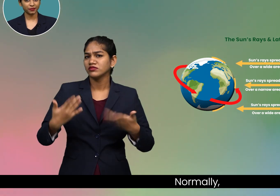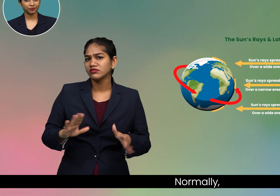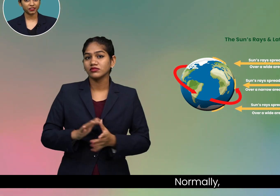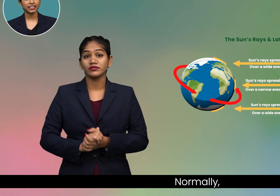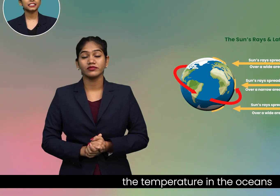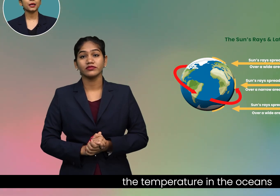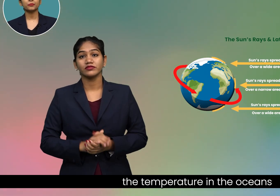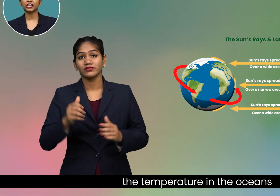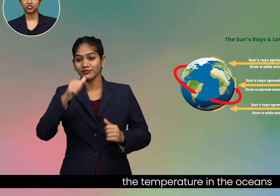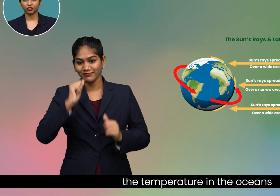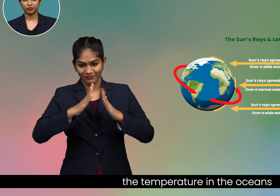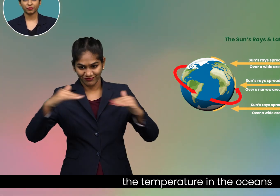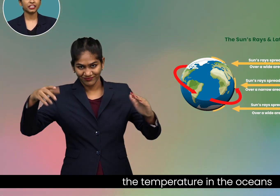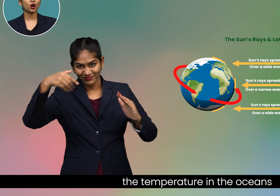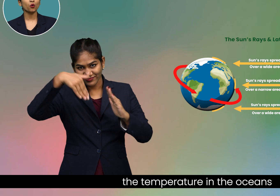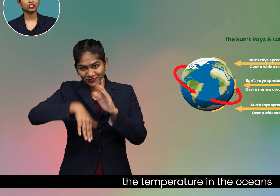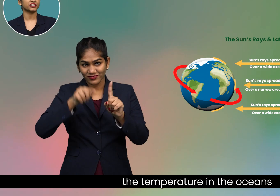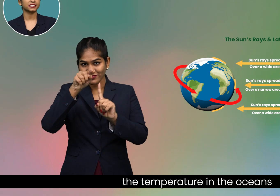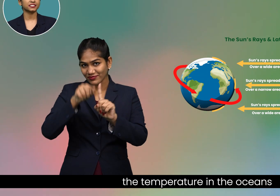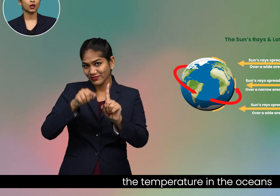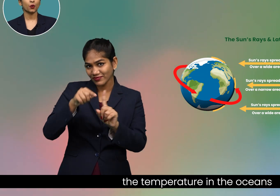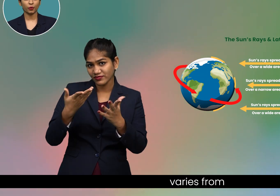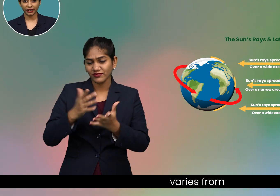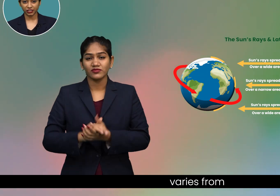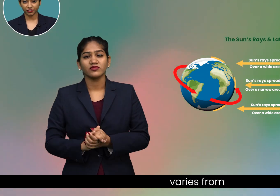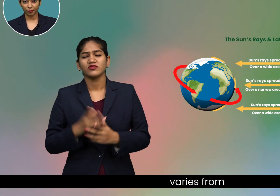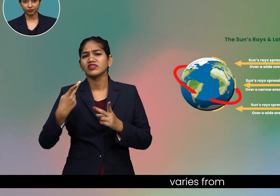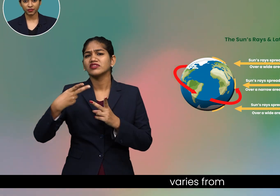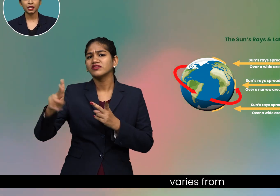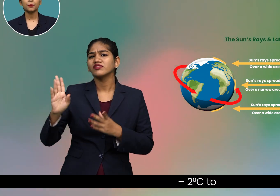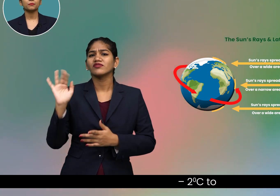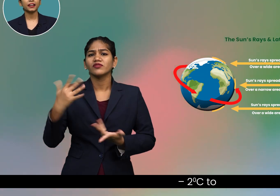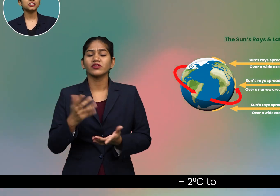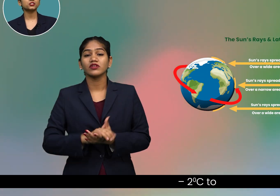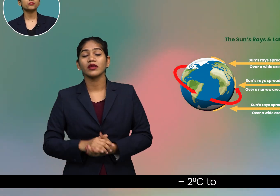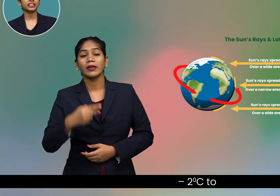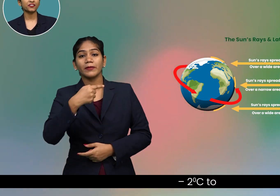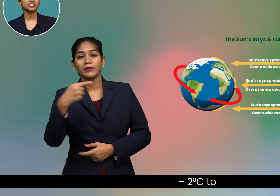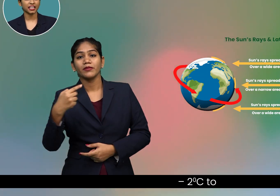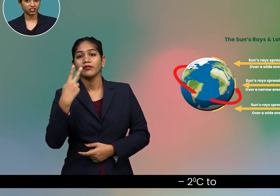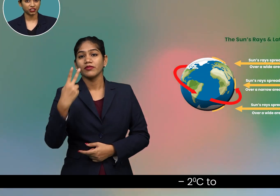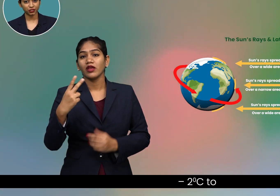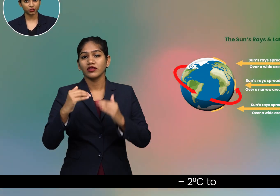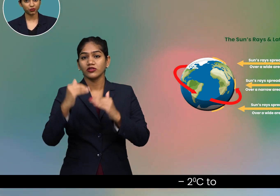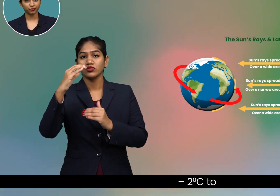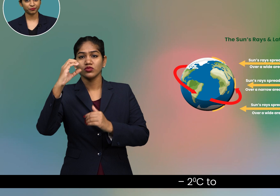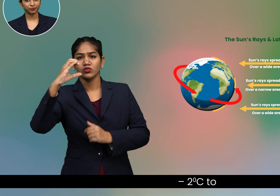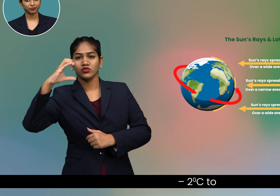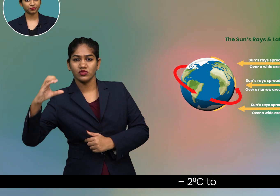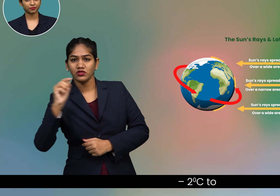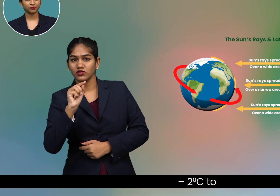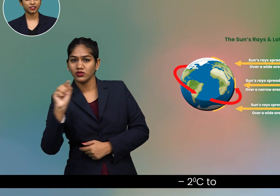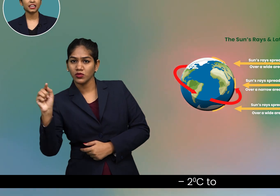Normally, the temperature in the oceans varies from -2 degrees Celsius to